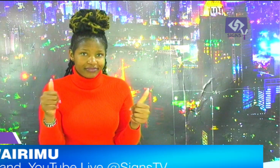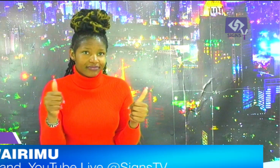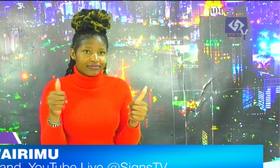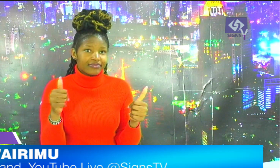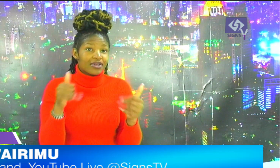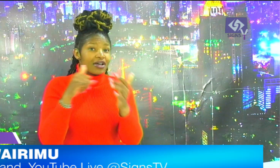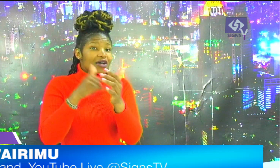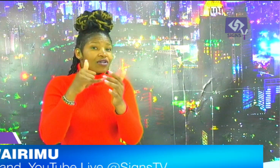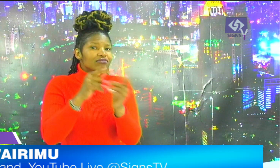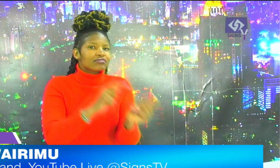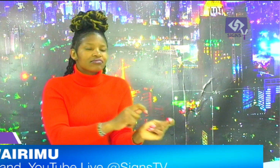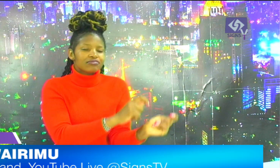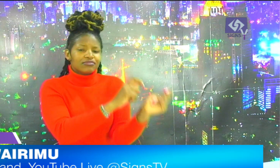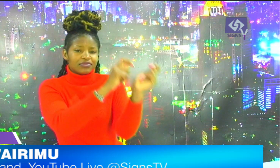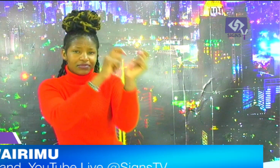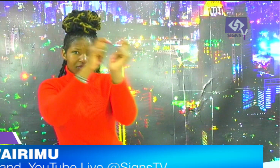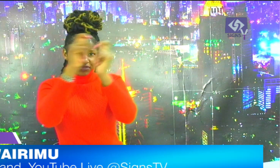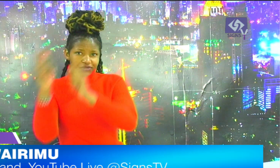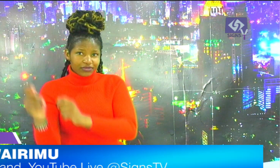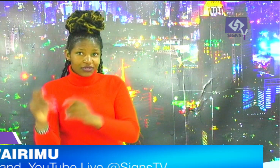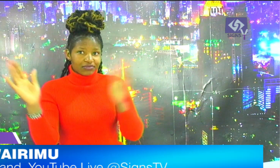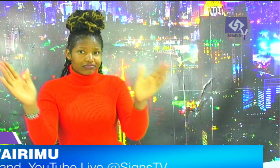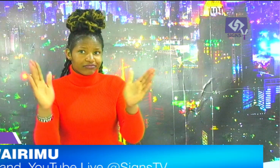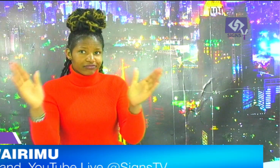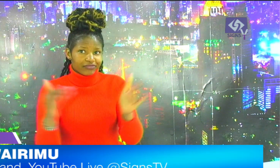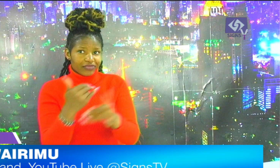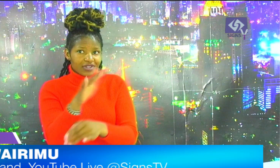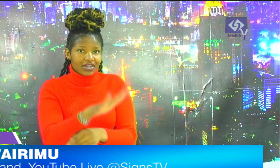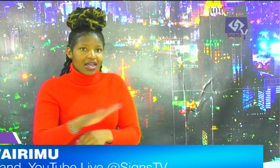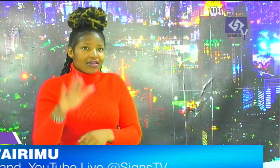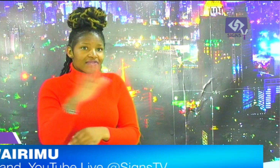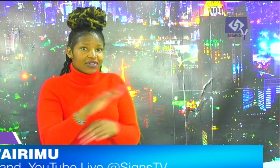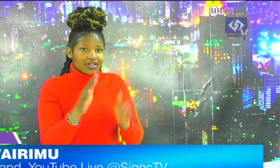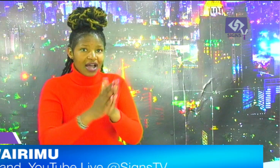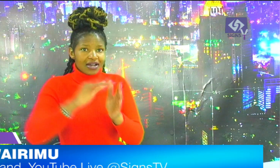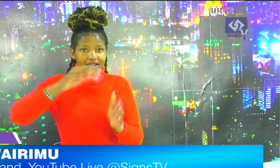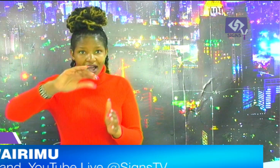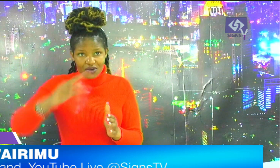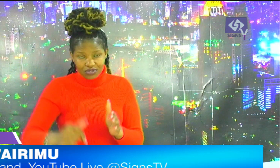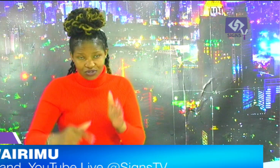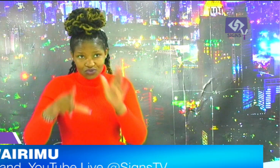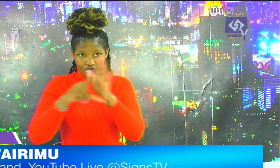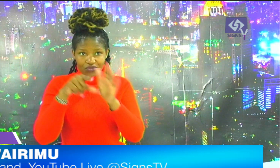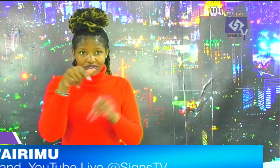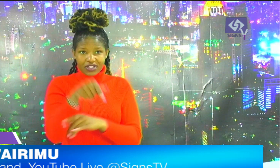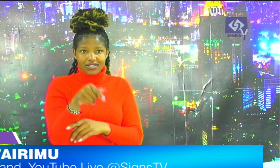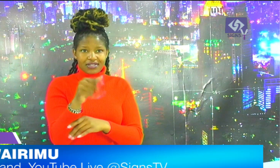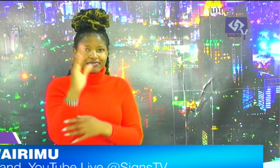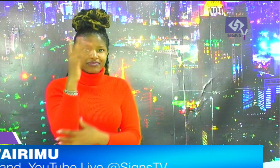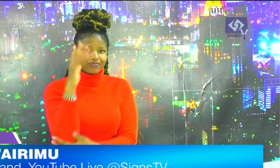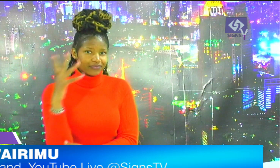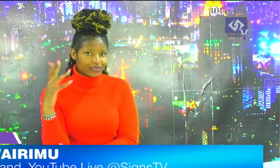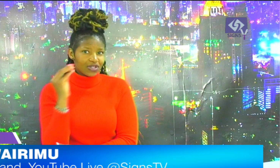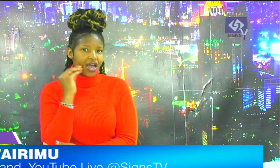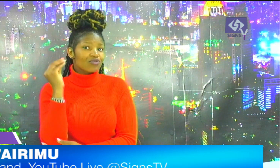Mount Kenya was an explored game that, if well exploited, could